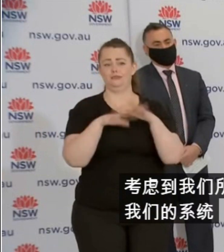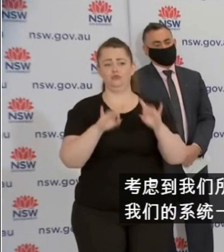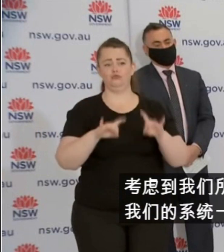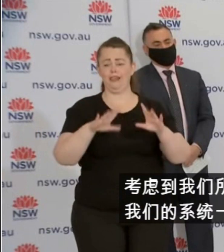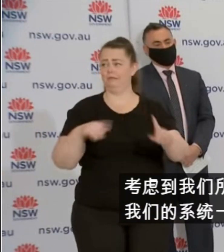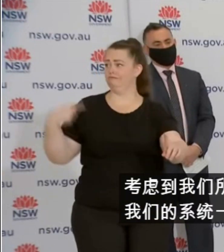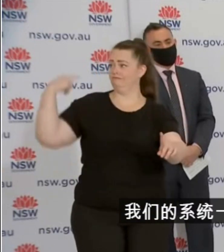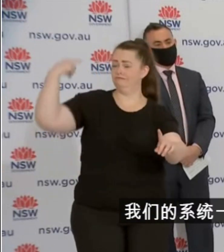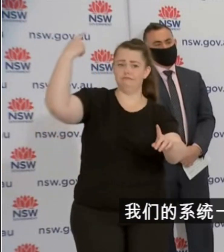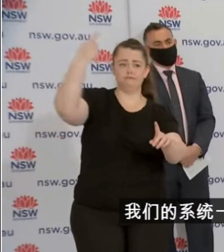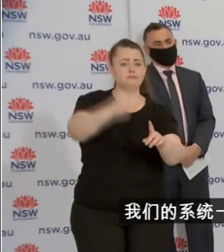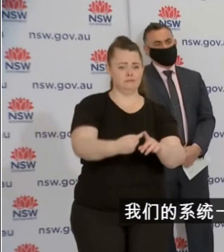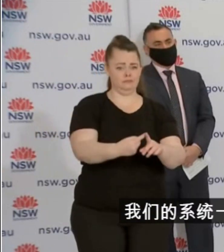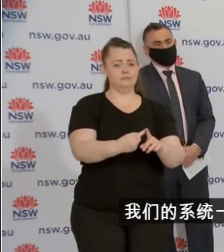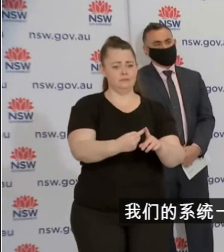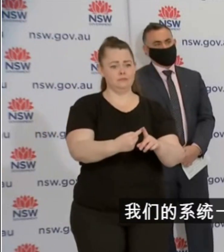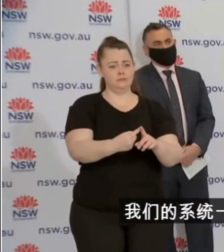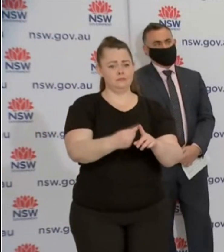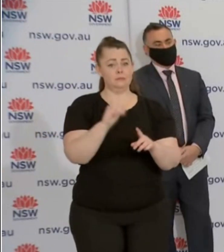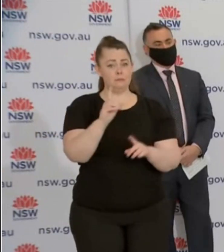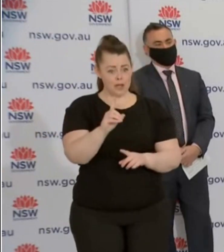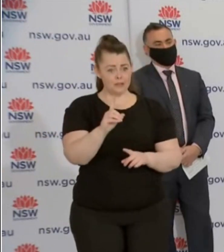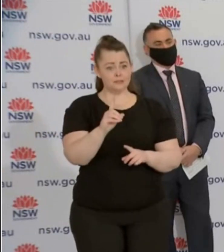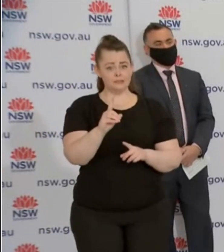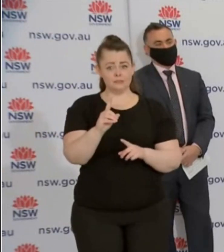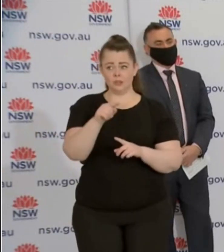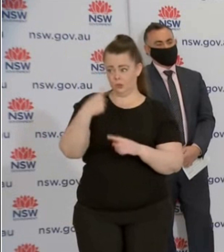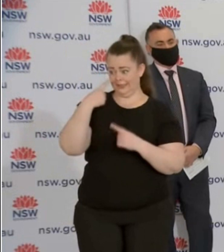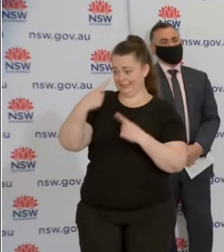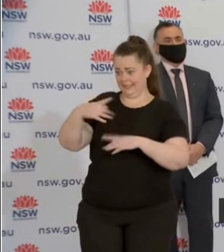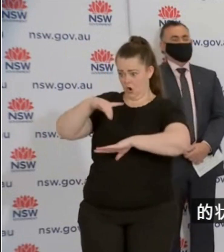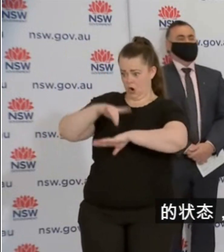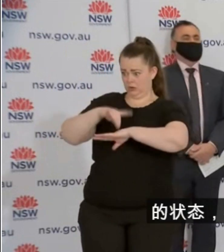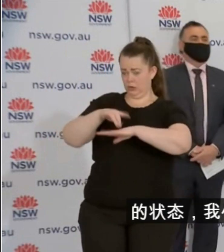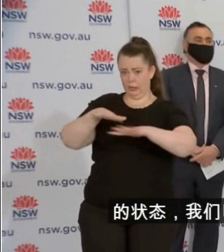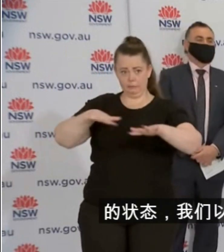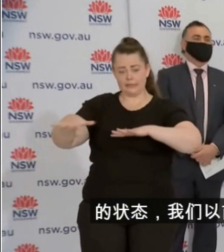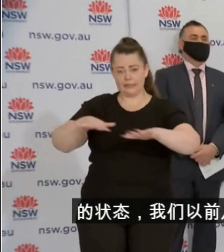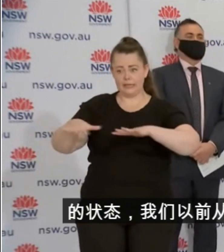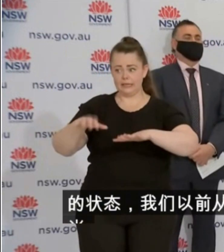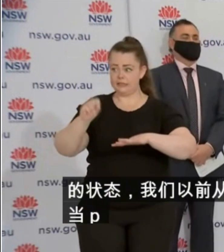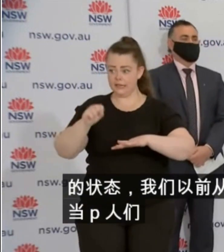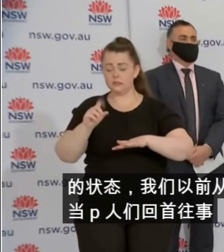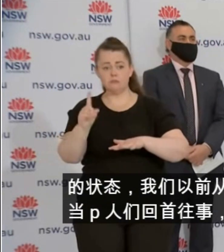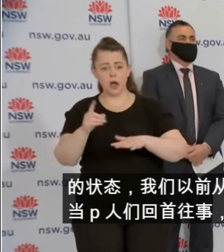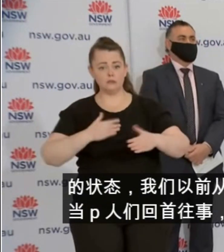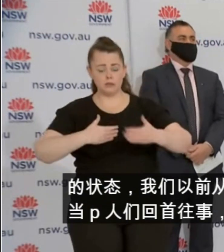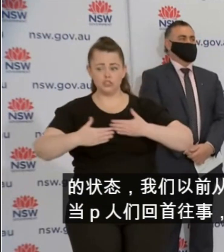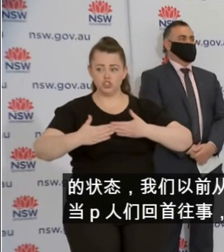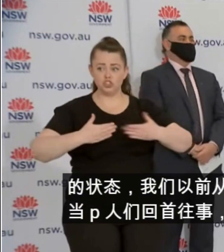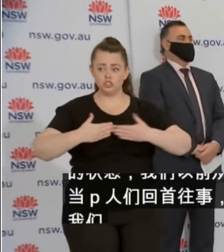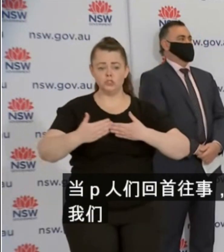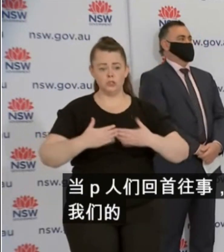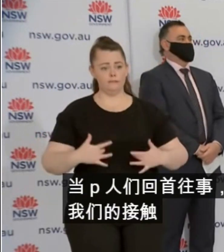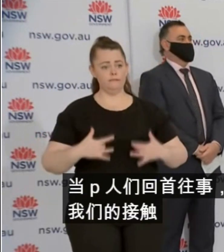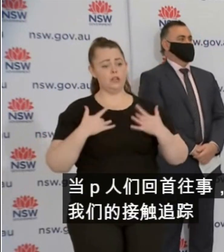been holding up, I think when people look back, they'll appreciate, perhaps not now, we're in the middle of the storm, but in a few months' time when people look back, they'll